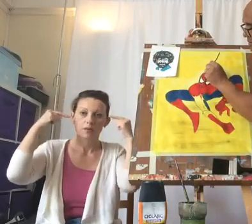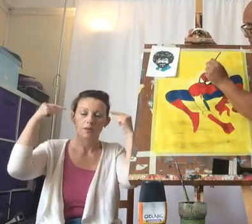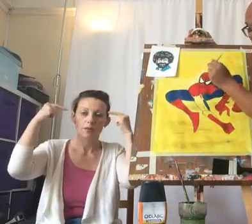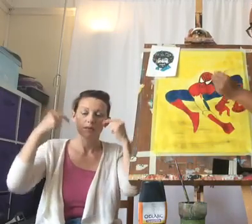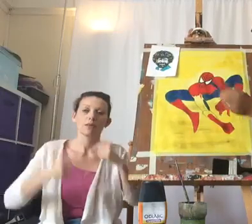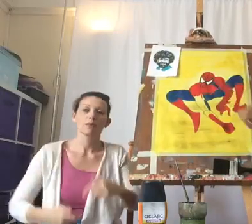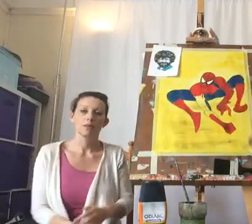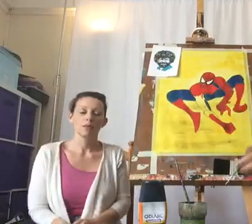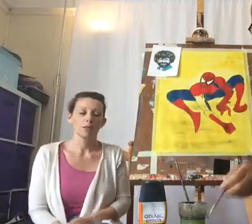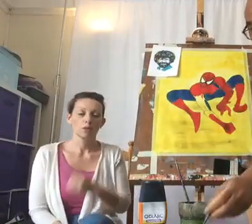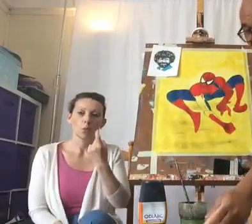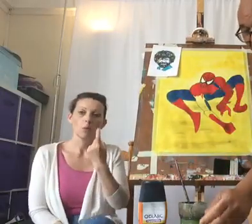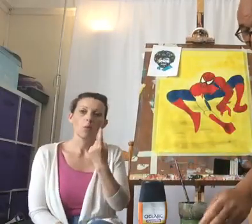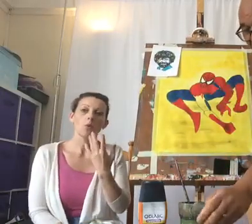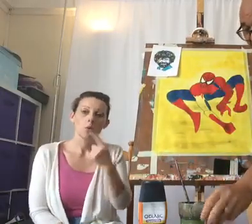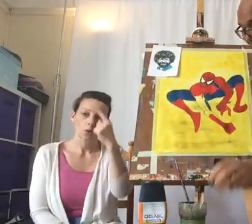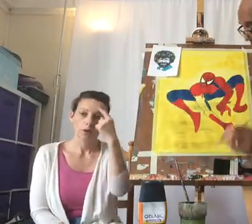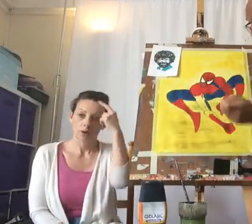one more.